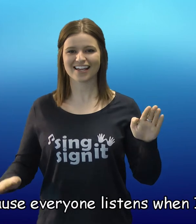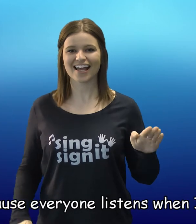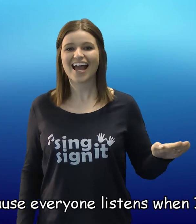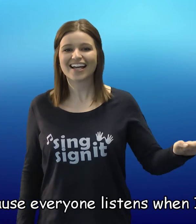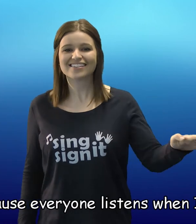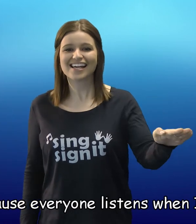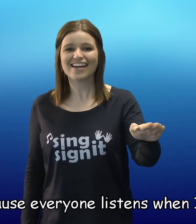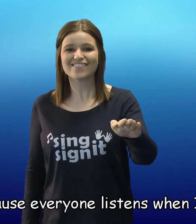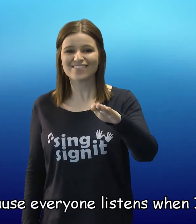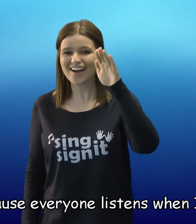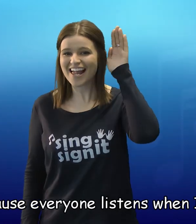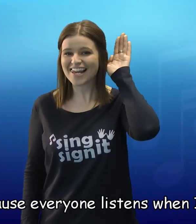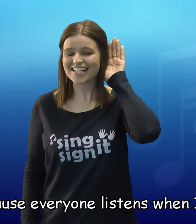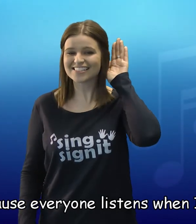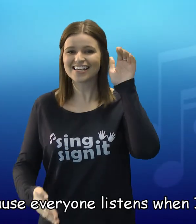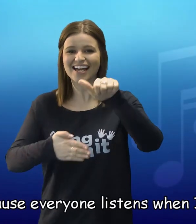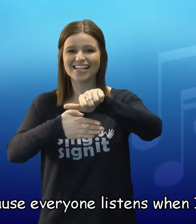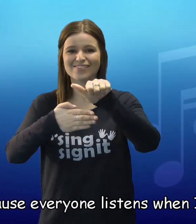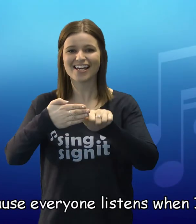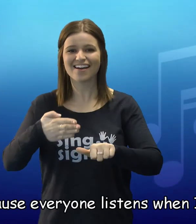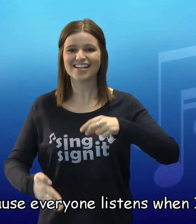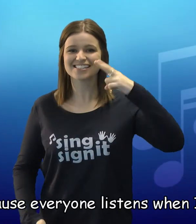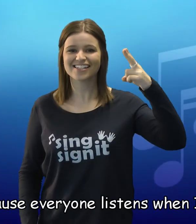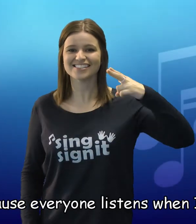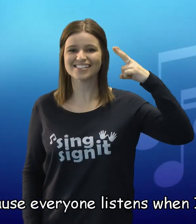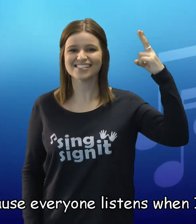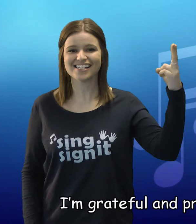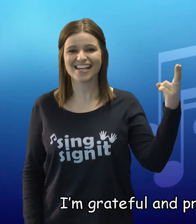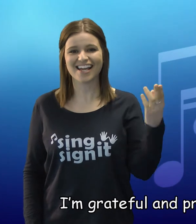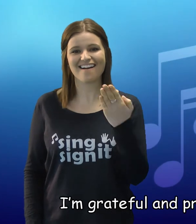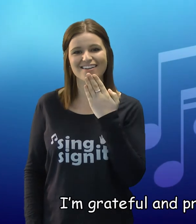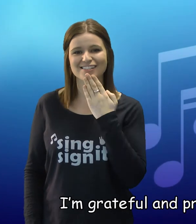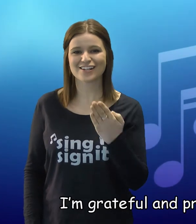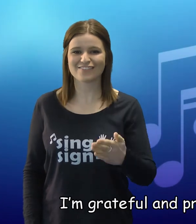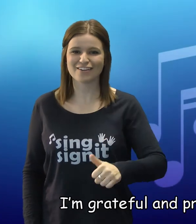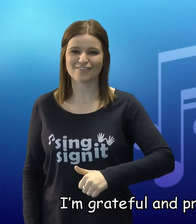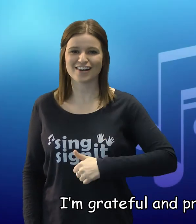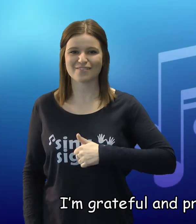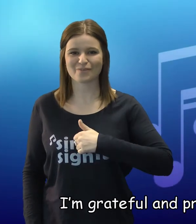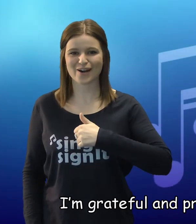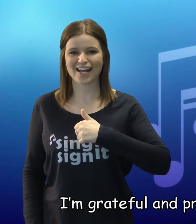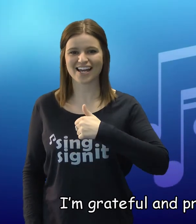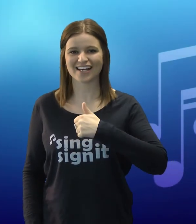Cause everyone listens when I start to sing. I'm so grateful and proud.